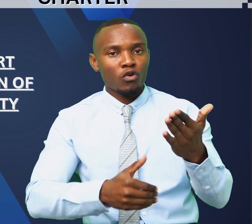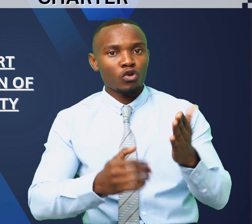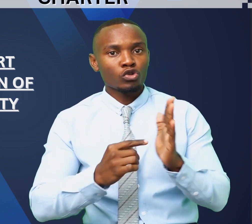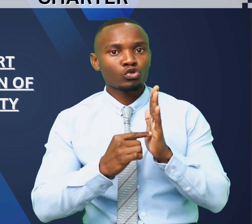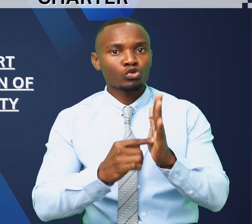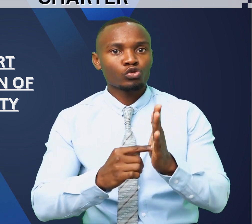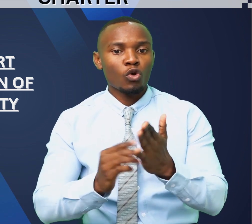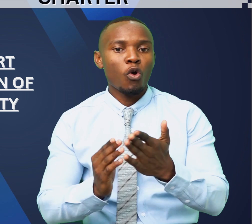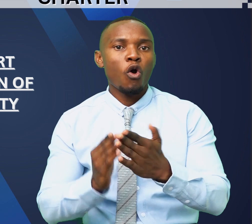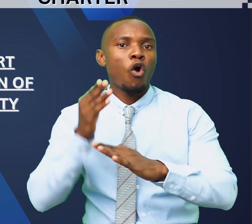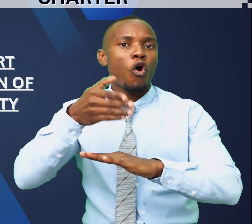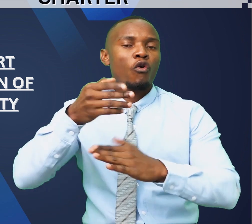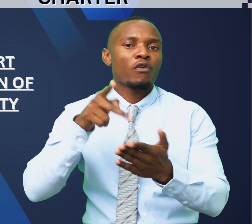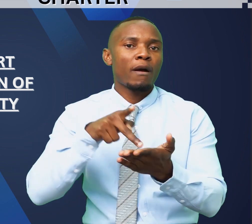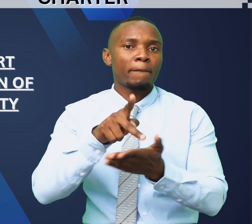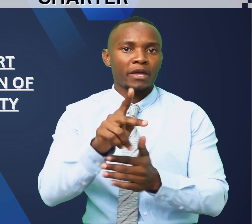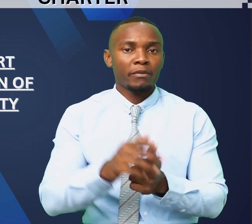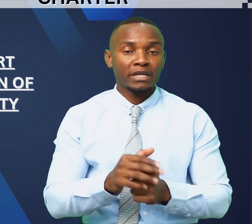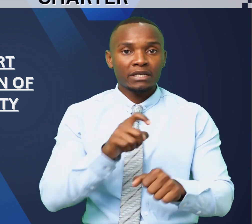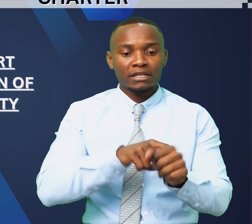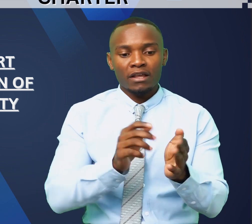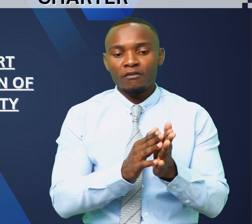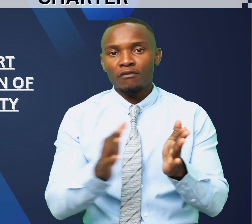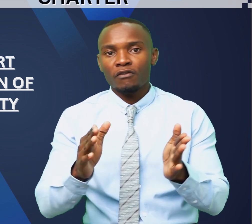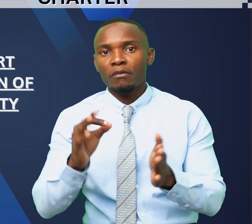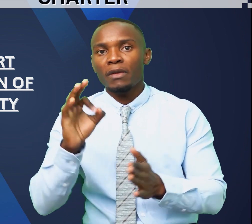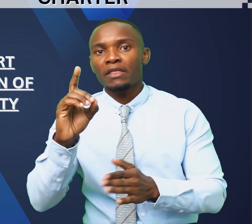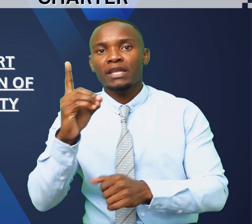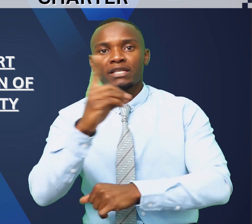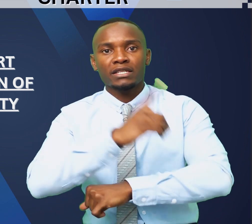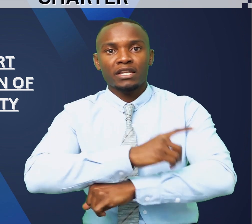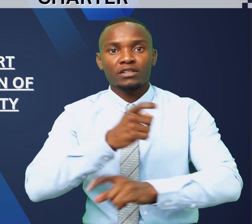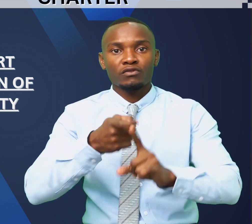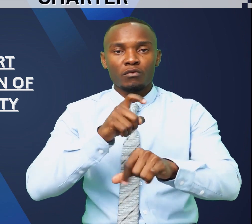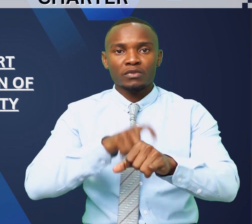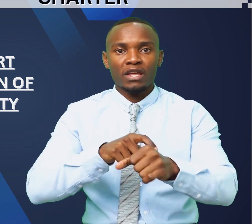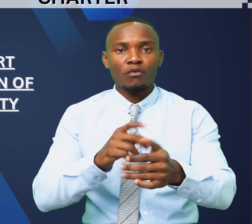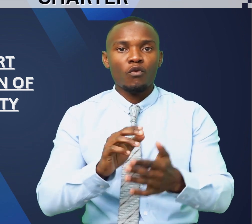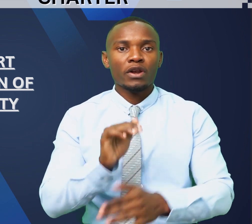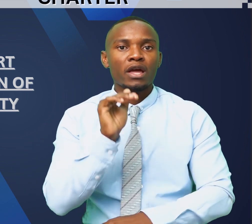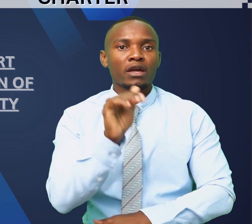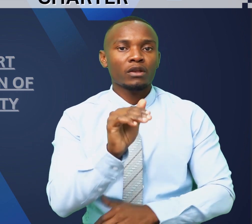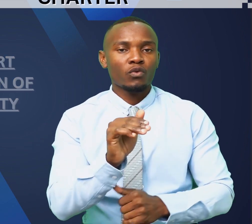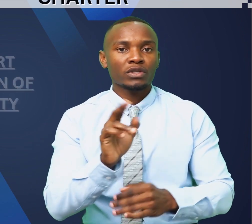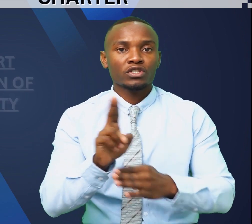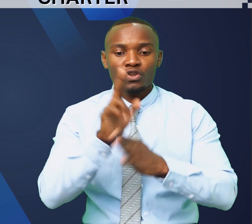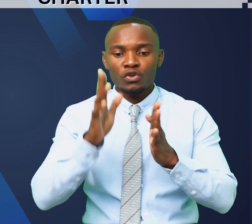Timeline 30 days from the date of request. User charges: nil.